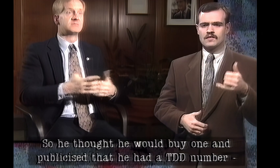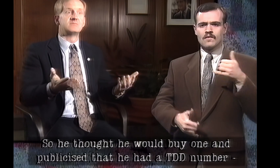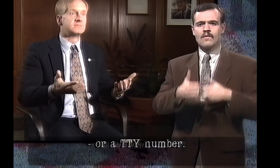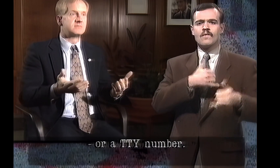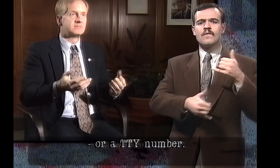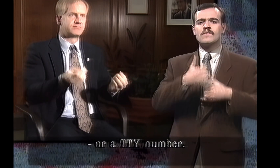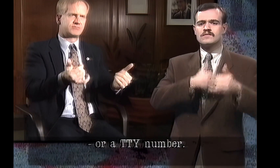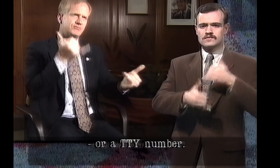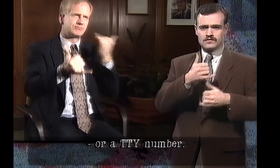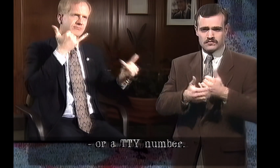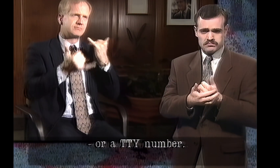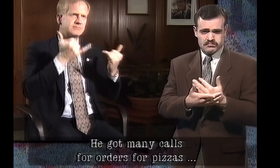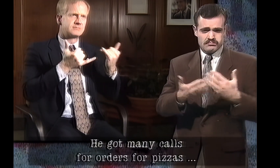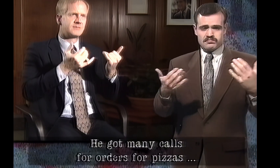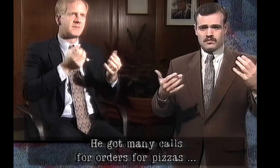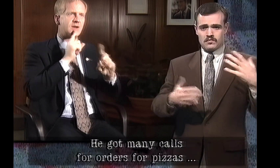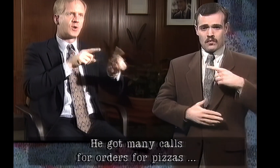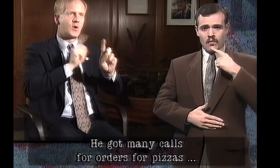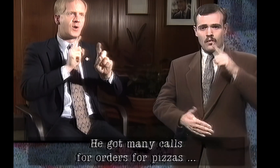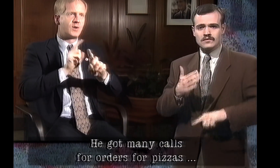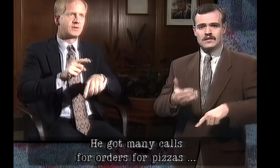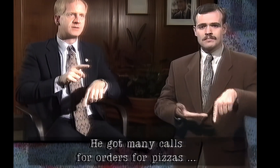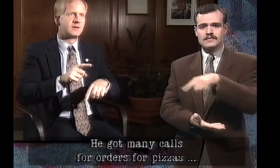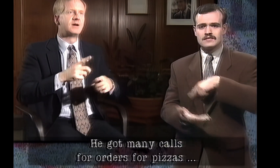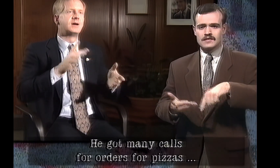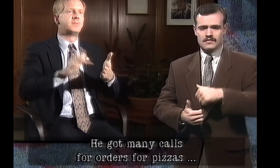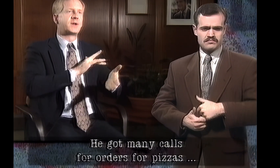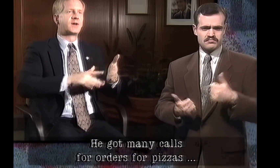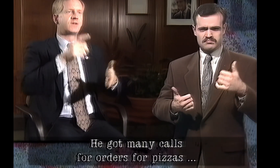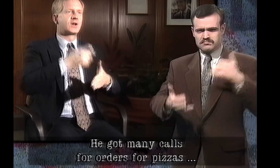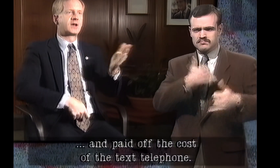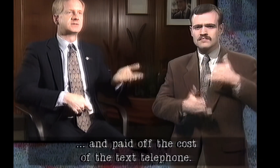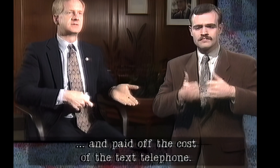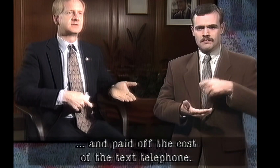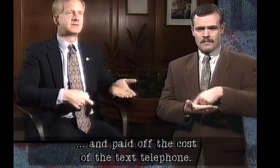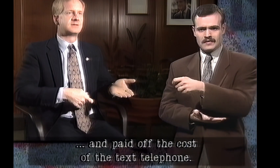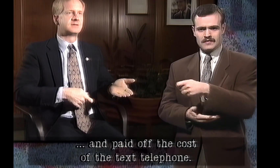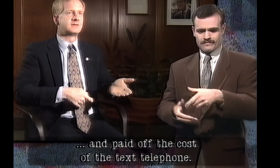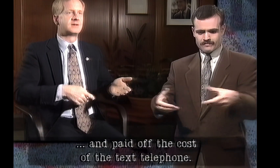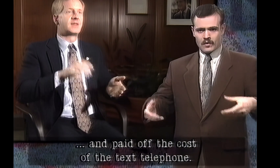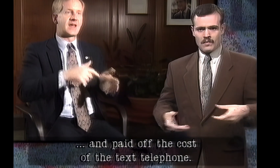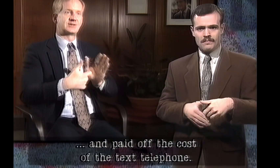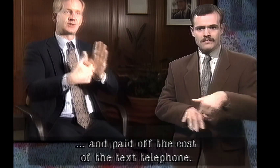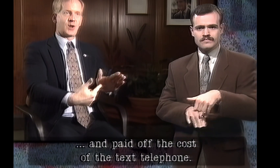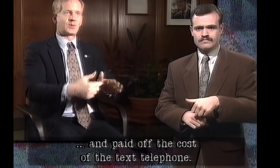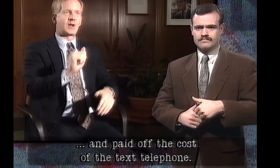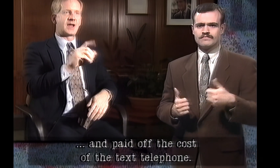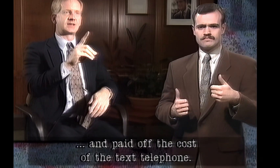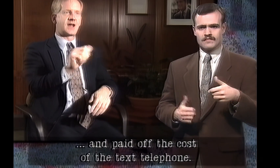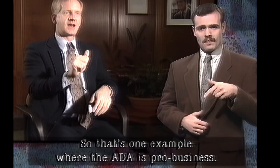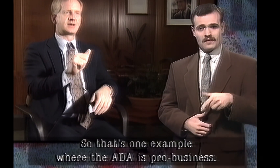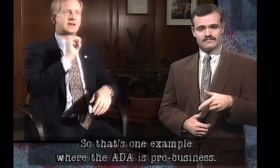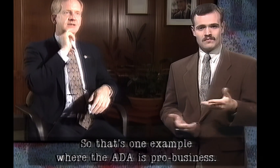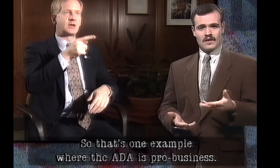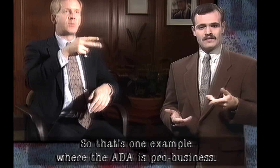or TTY number. He got many calls for orders for pizzas and paid off the cost of the text telephone.